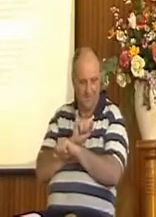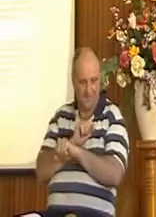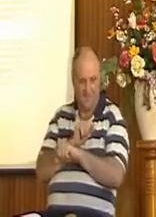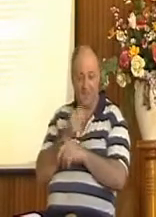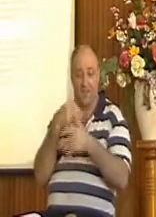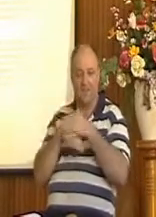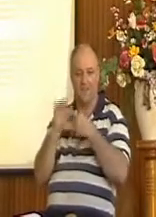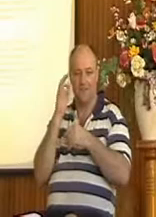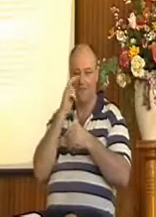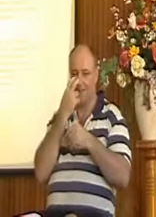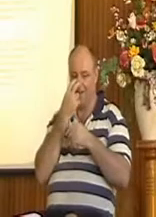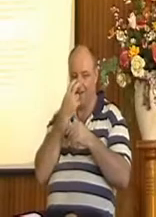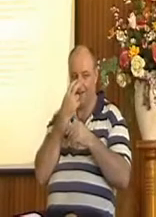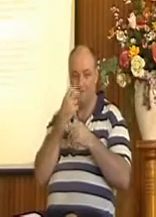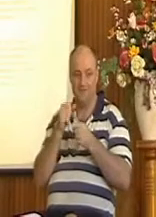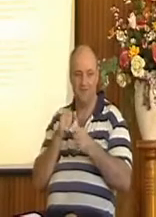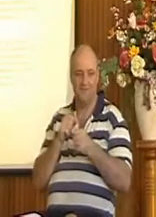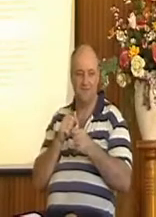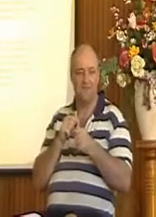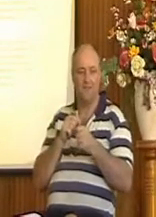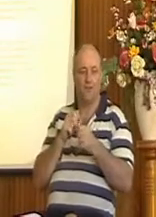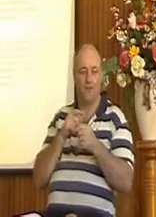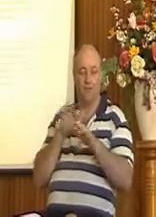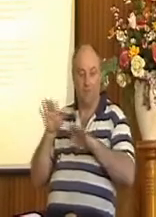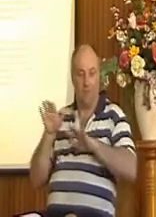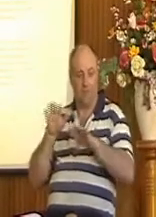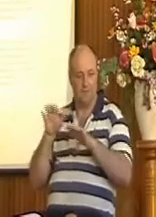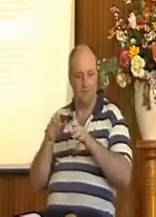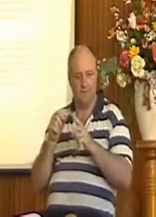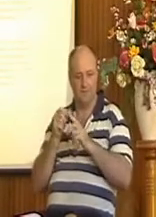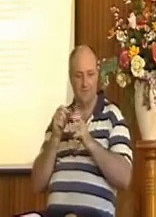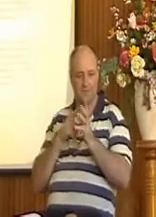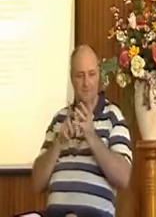of the night. There was an interesting paragraph in The Age